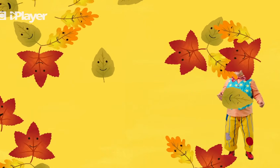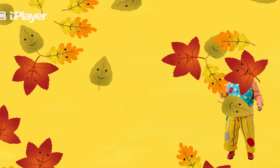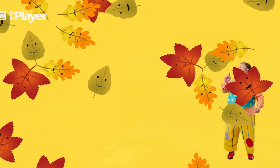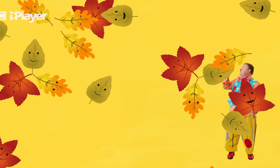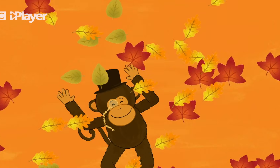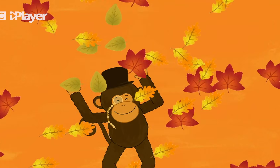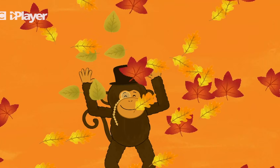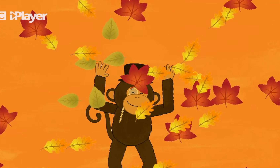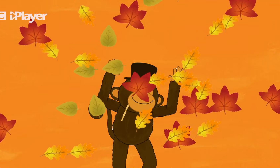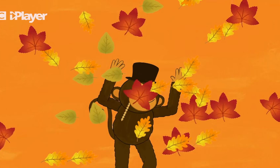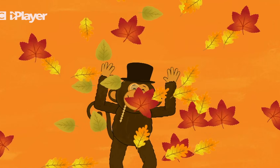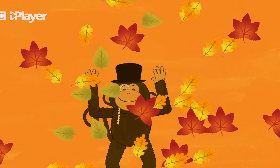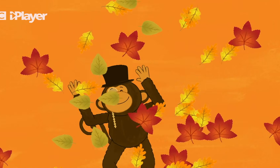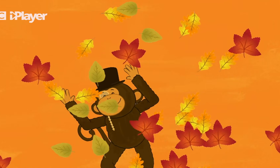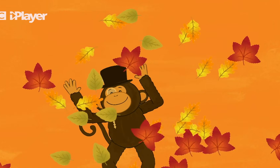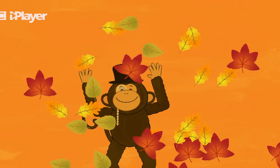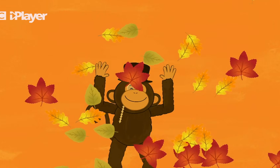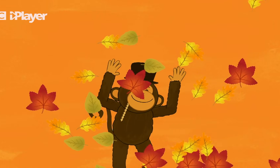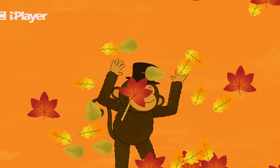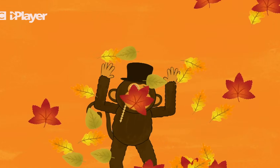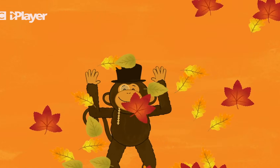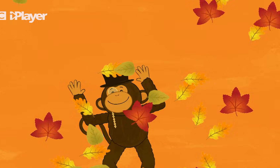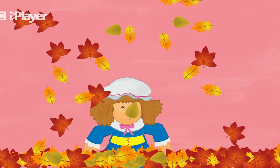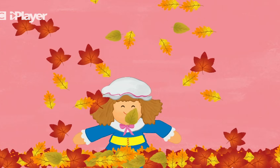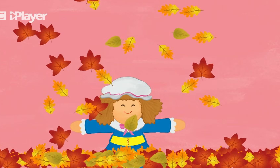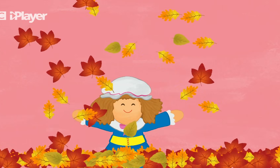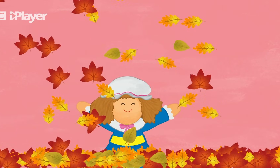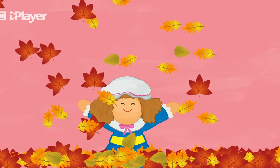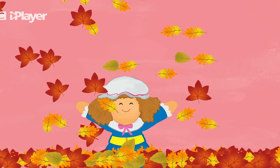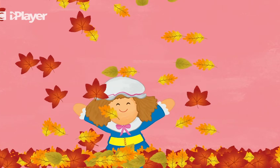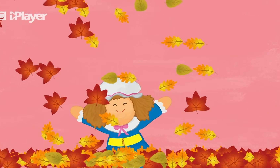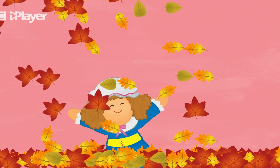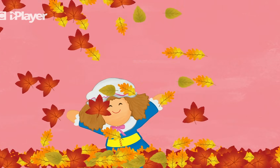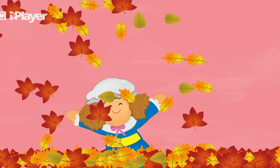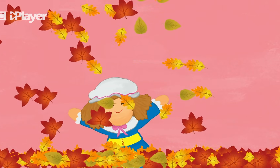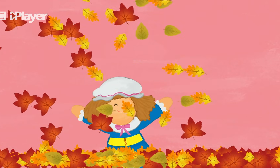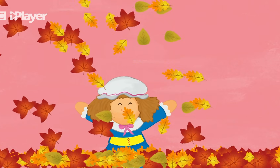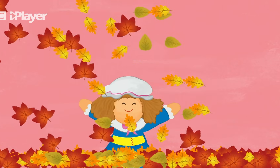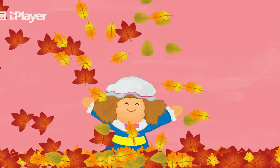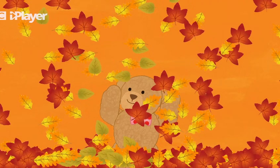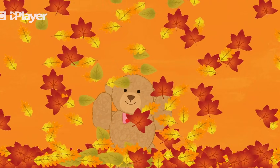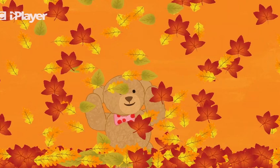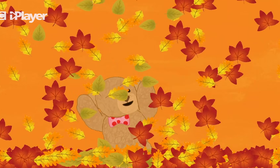falling, falling, falling, falling, falling,